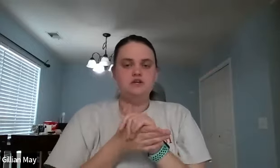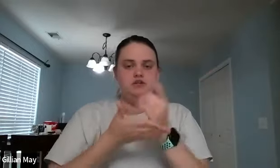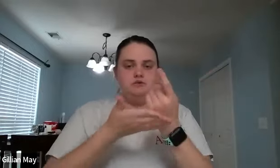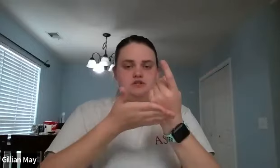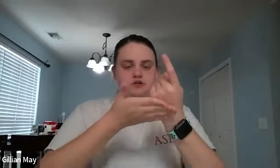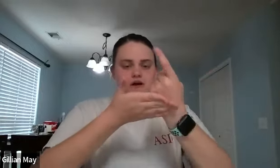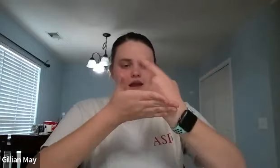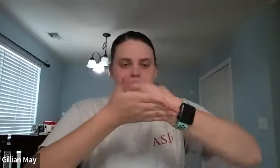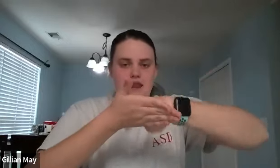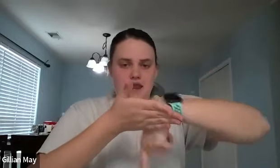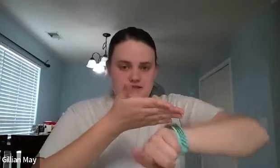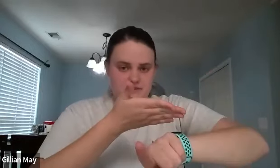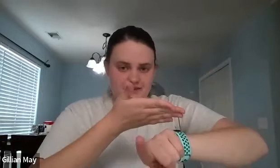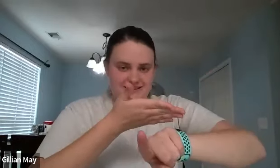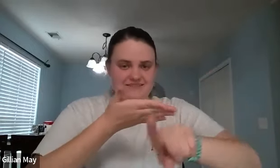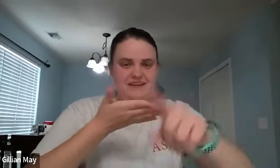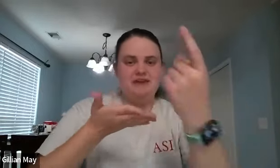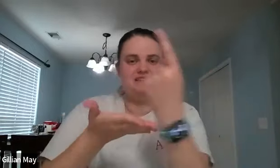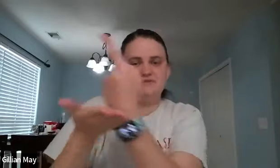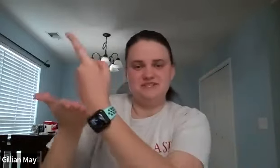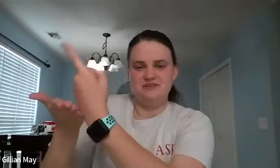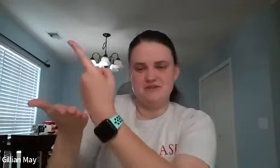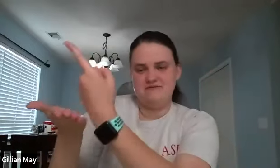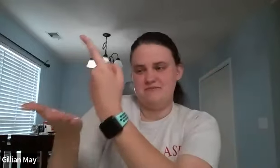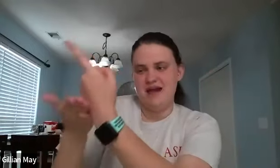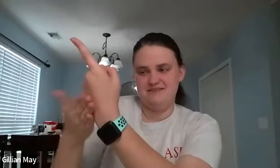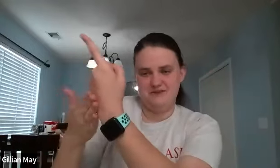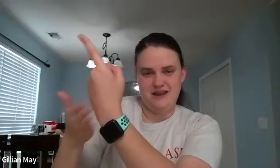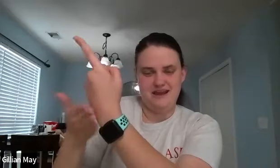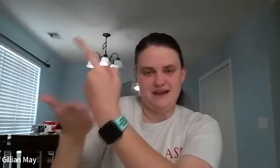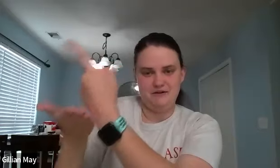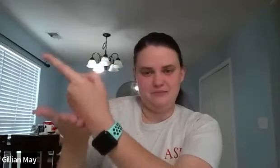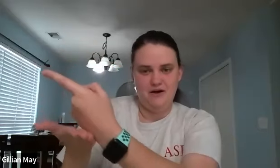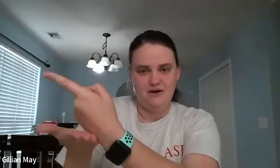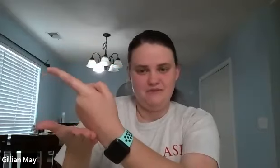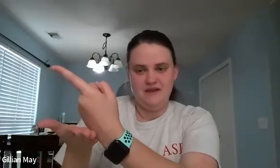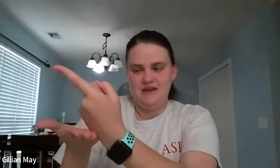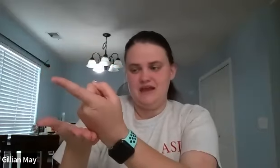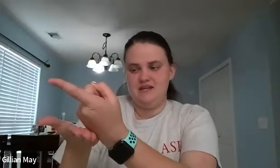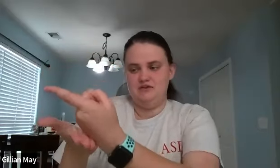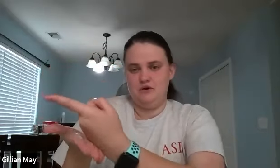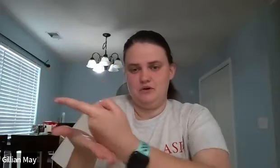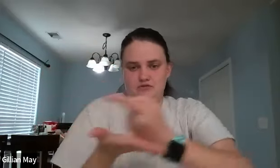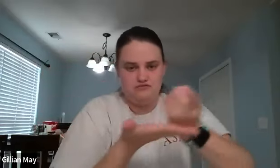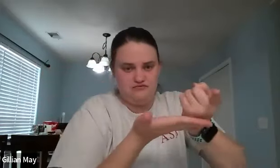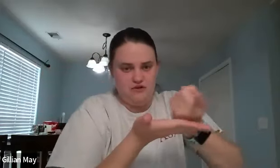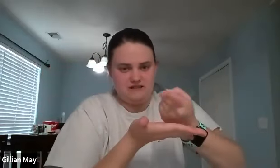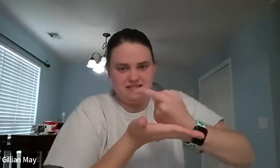you would do next week. And basically what you do is you have the back of your hand now on your palm and you go across